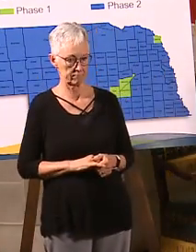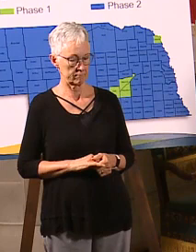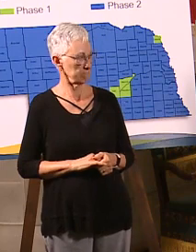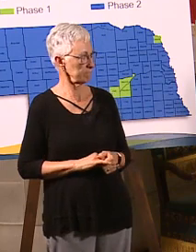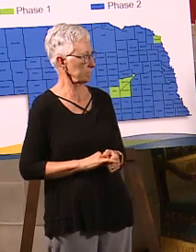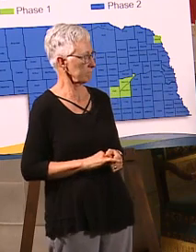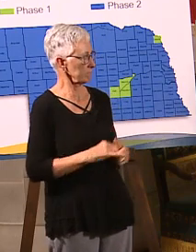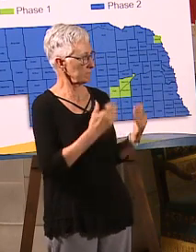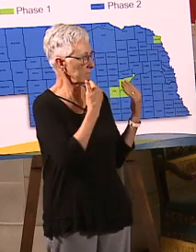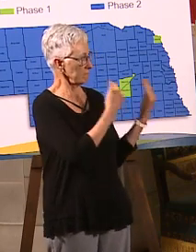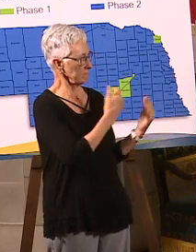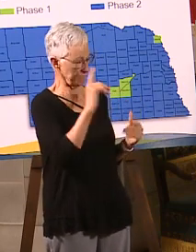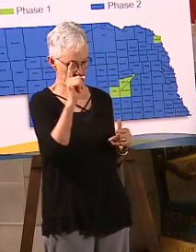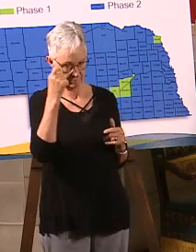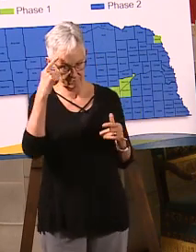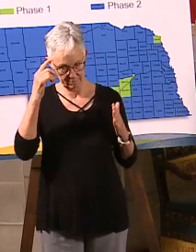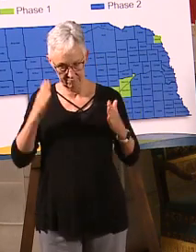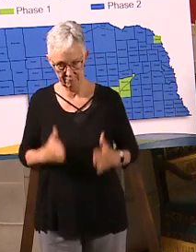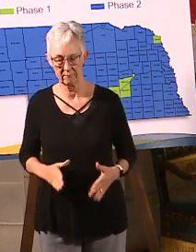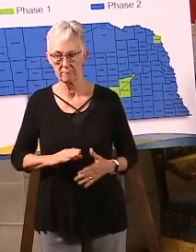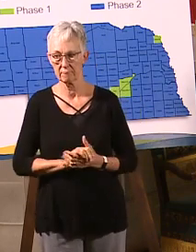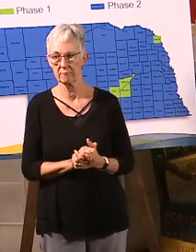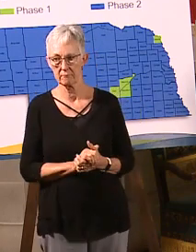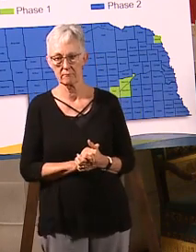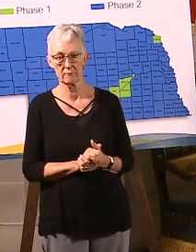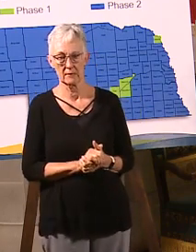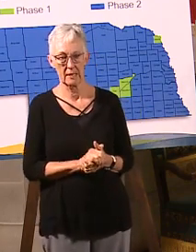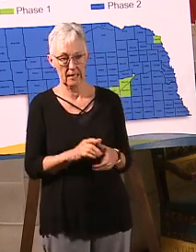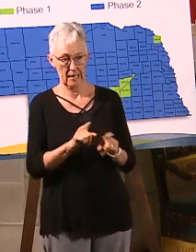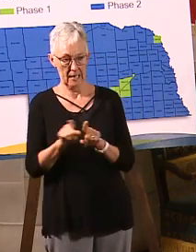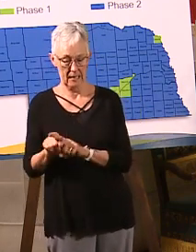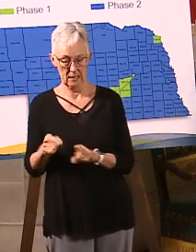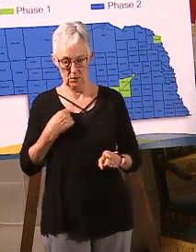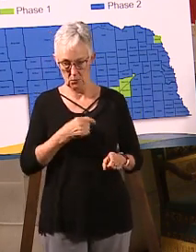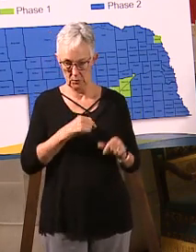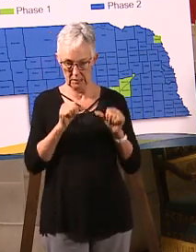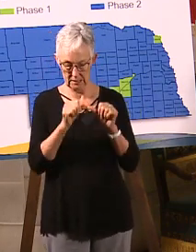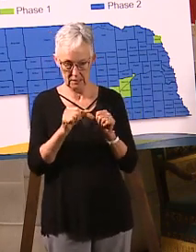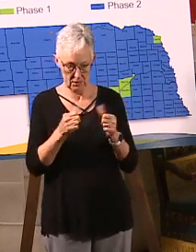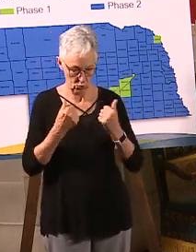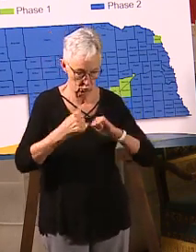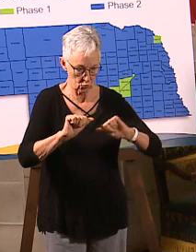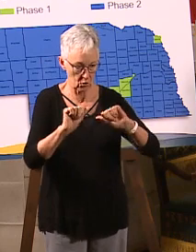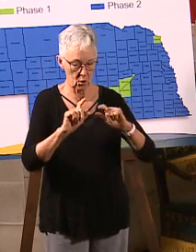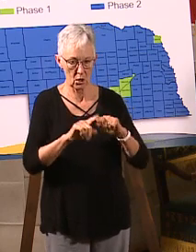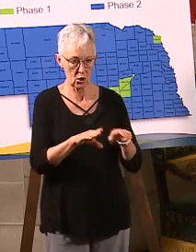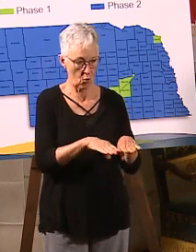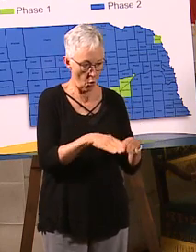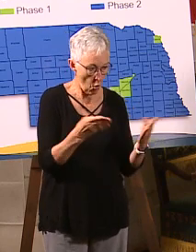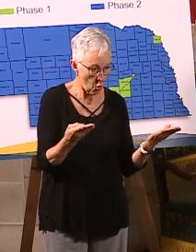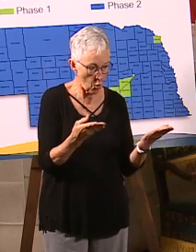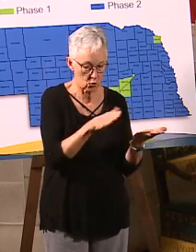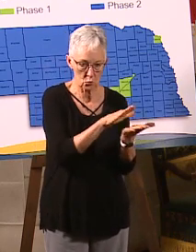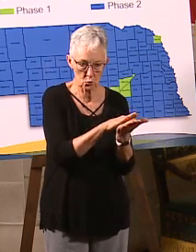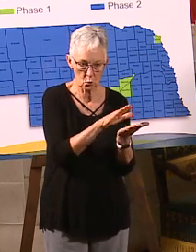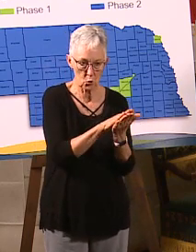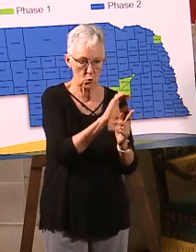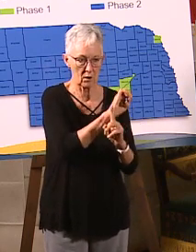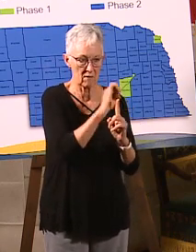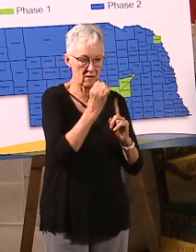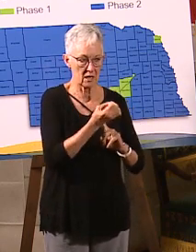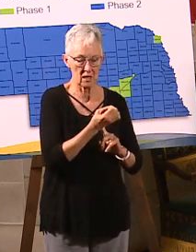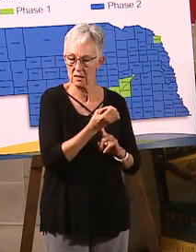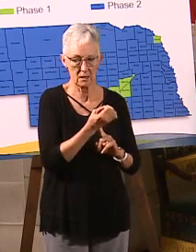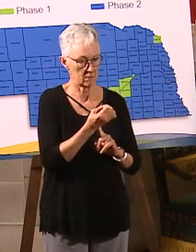And thanks, Governor. And the reality is, as we continue to try to open school environments and settings,